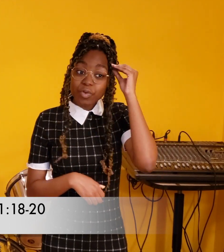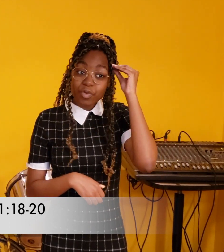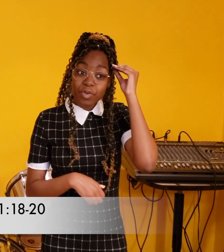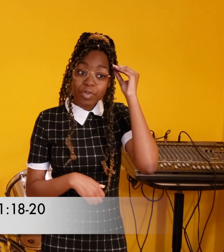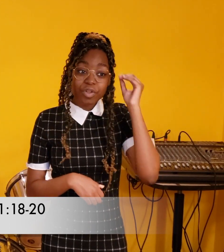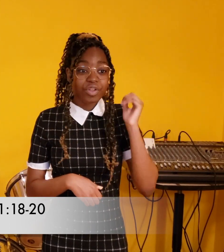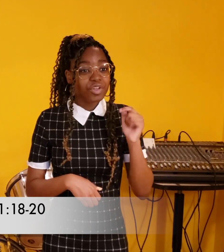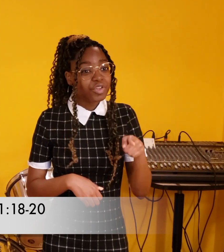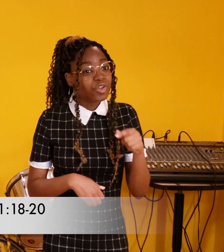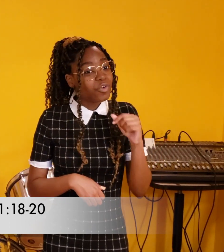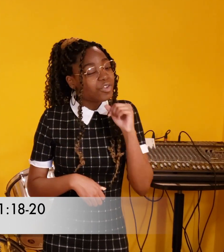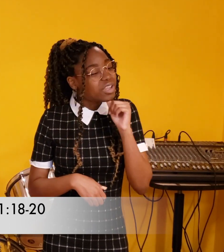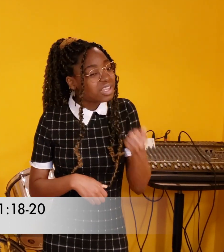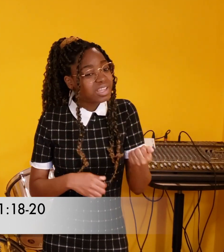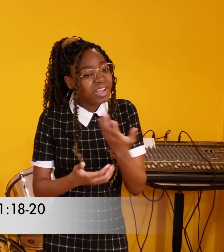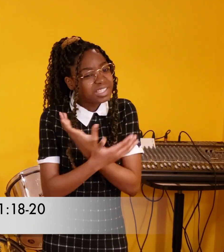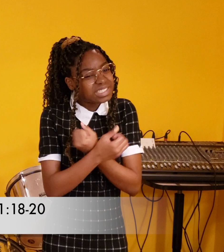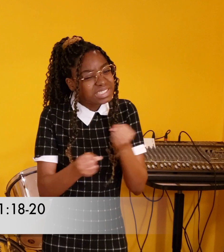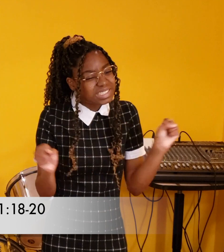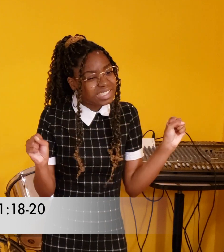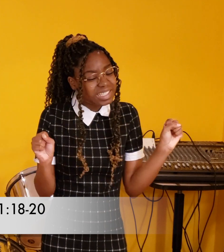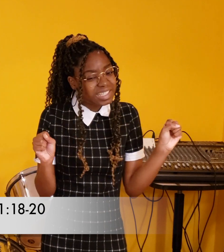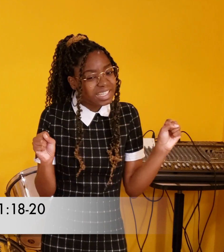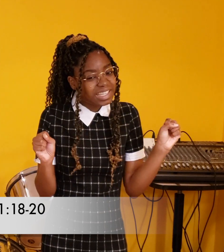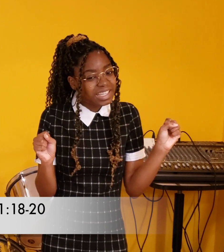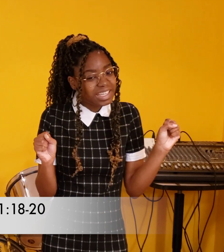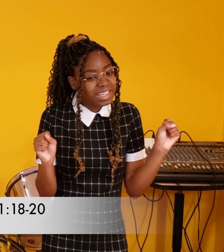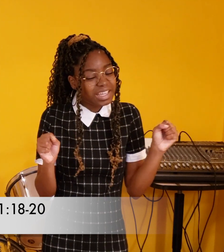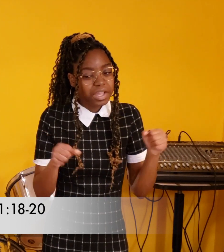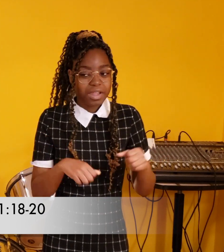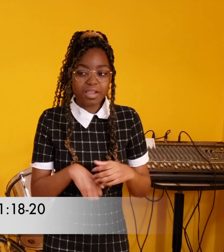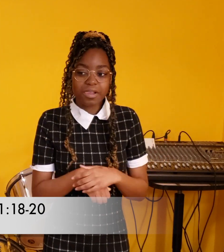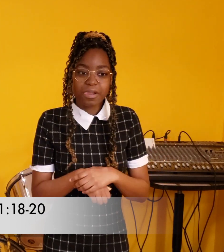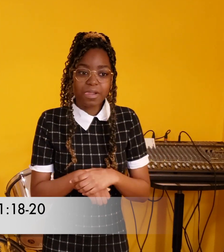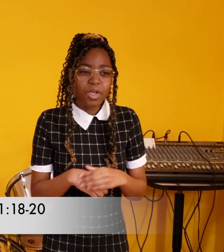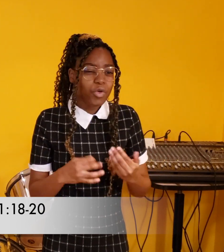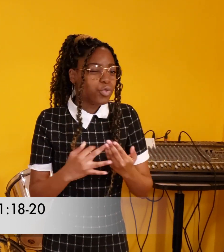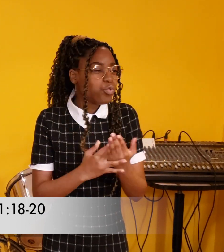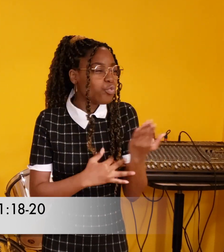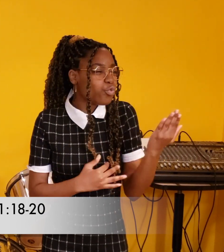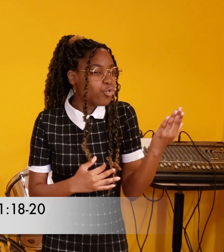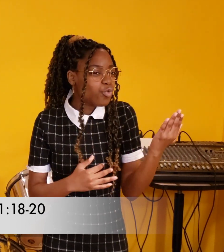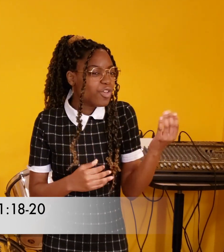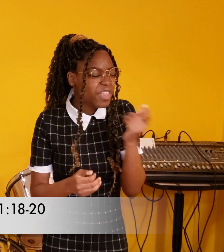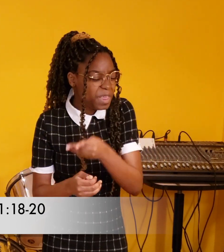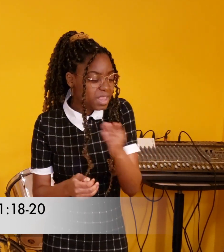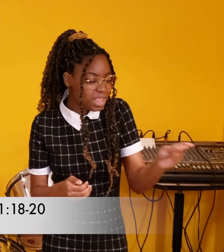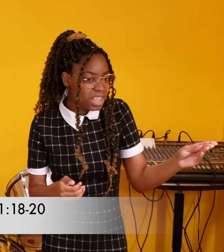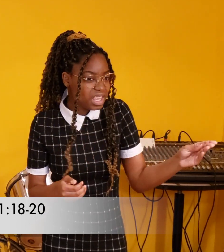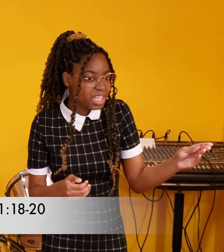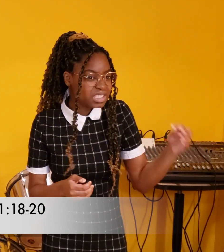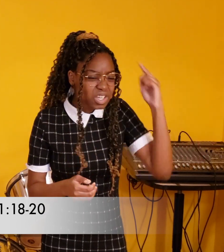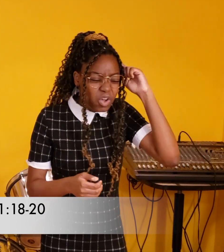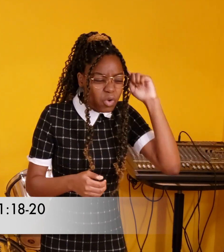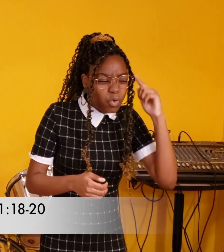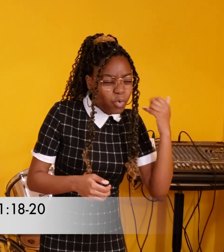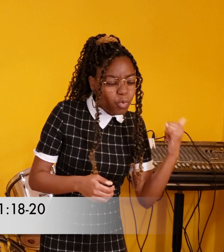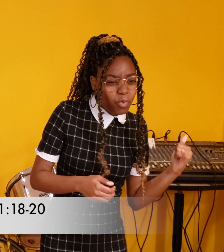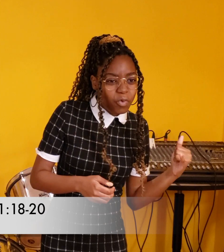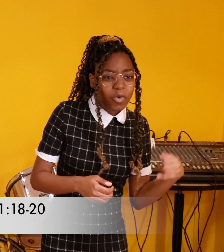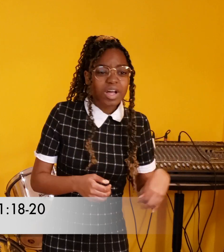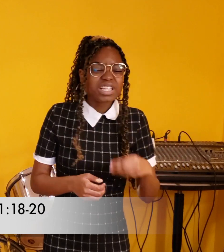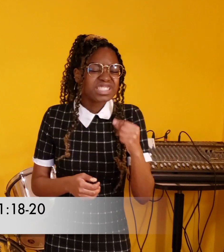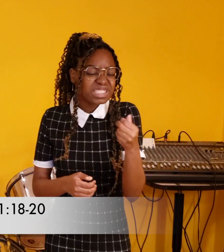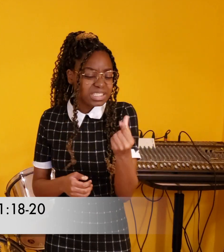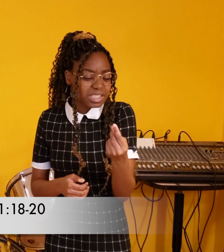we're not, you were not saved through the gold and silver. You see the thing? So